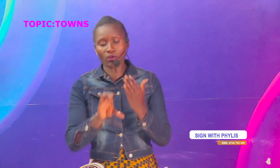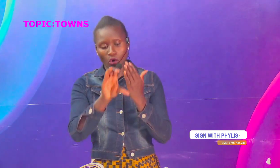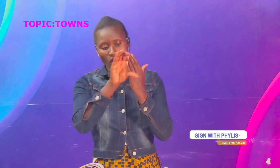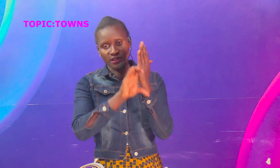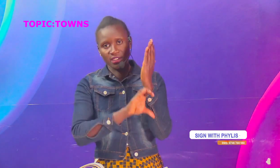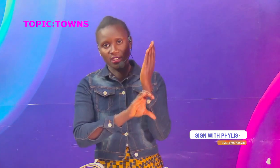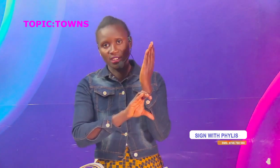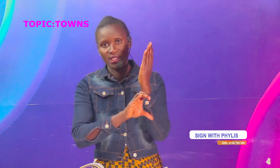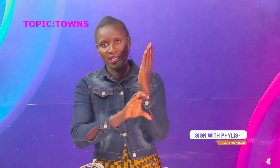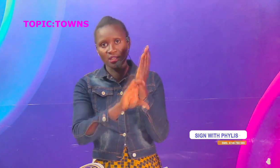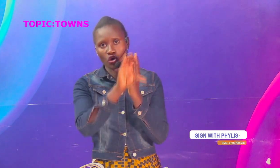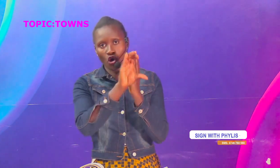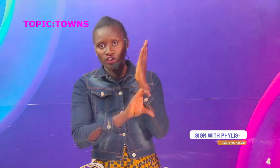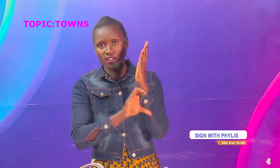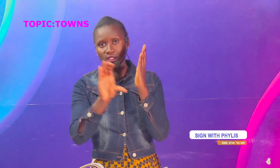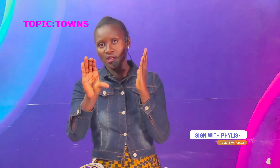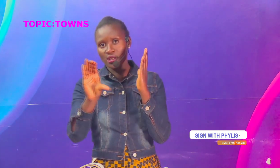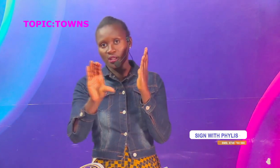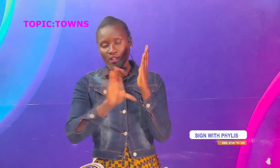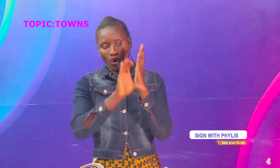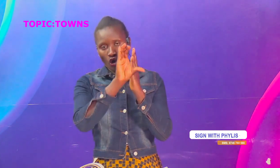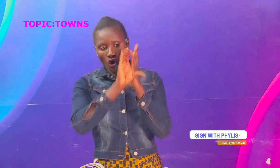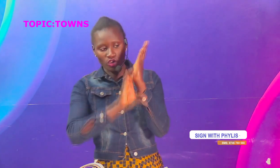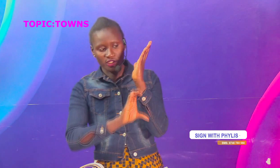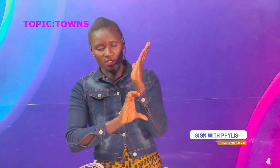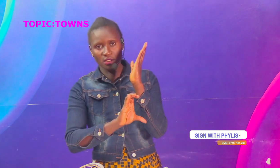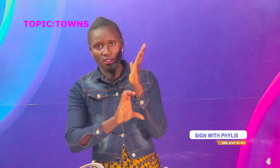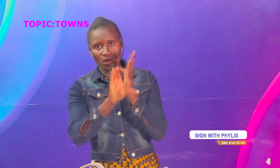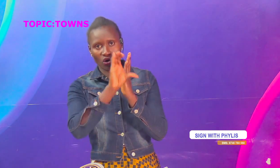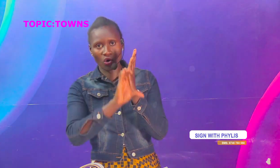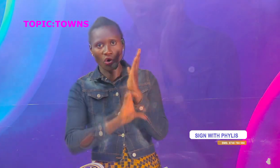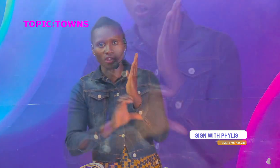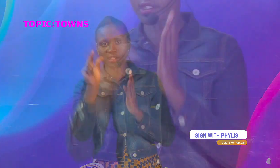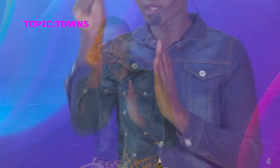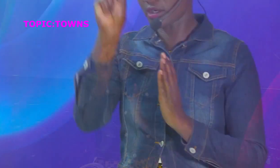coast. This sign, coast, coast, coast region,